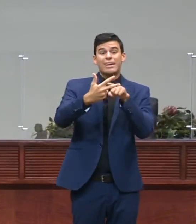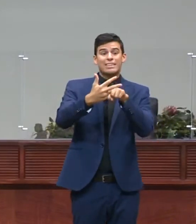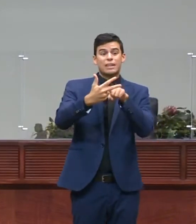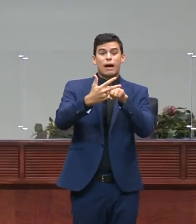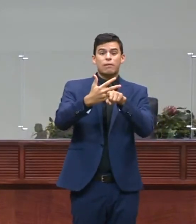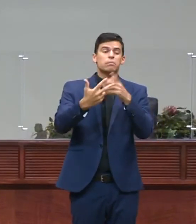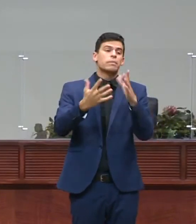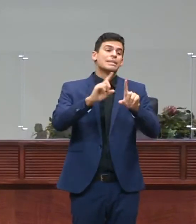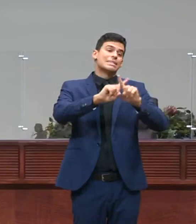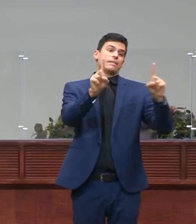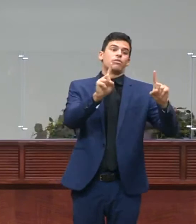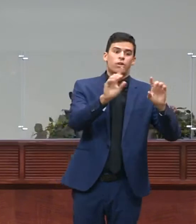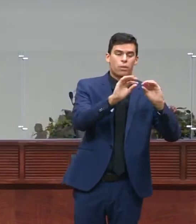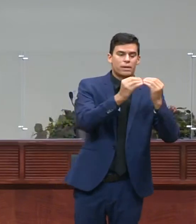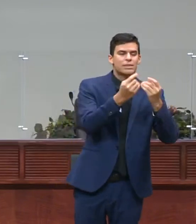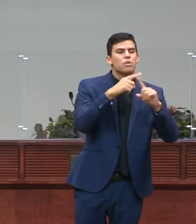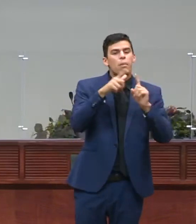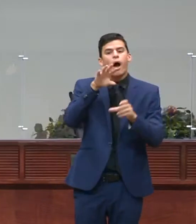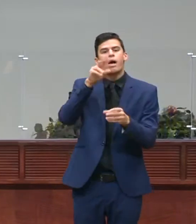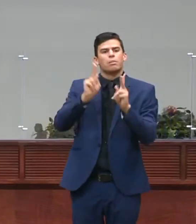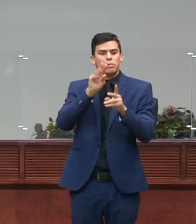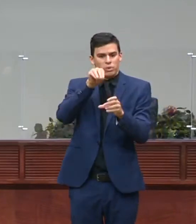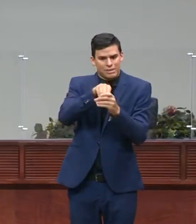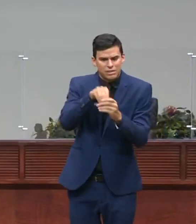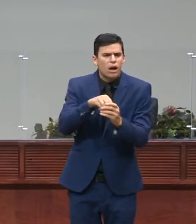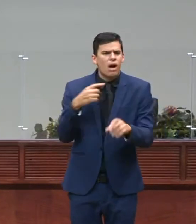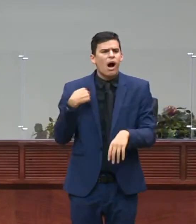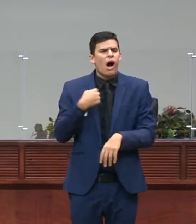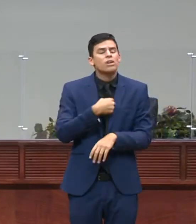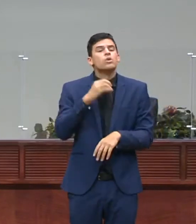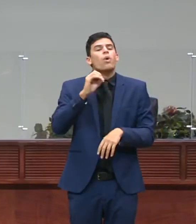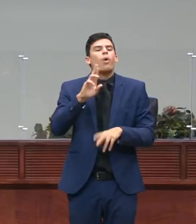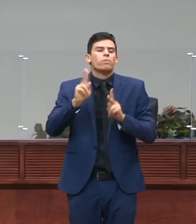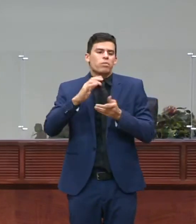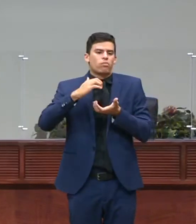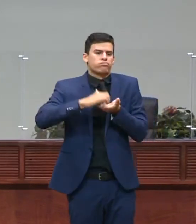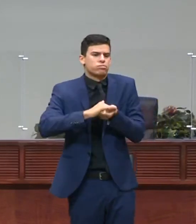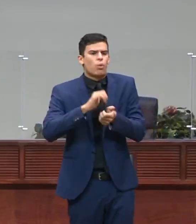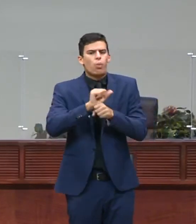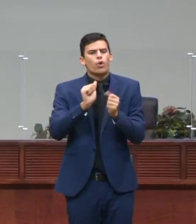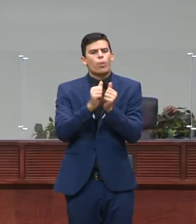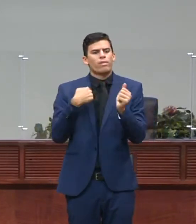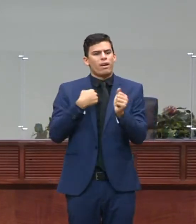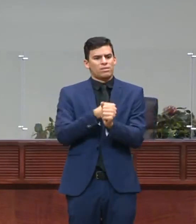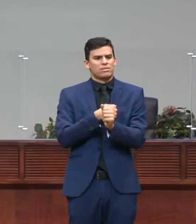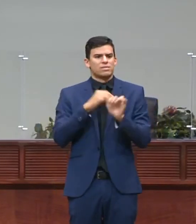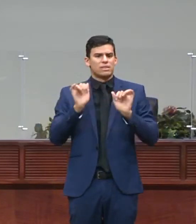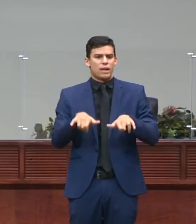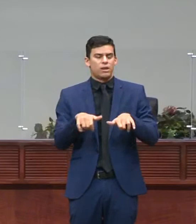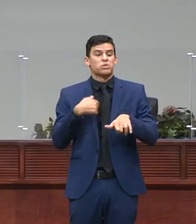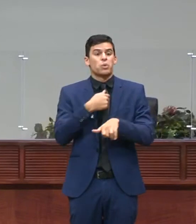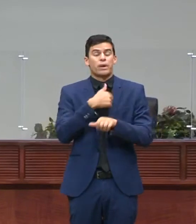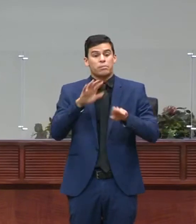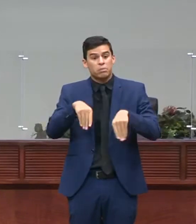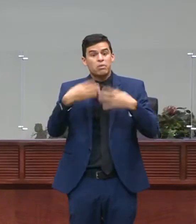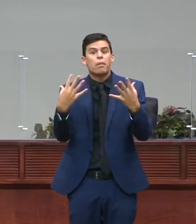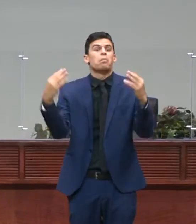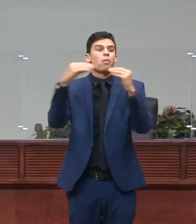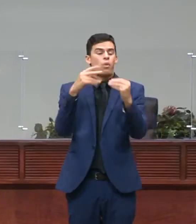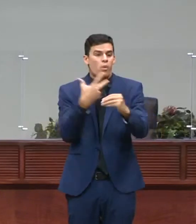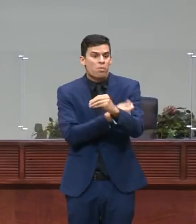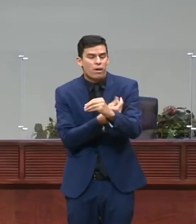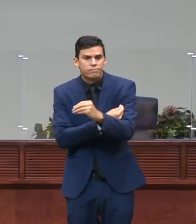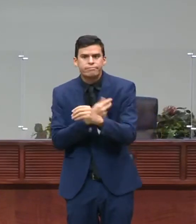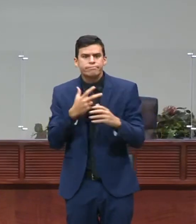the days that we say we will be. It will be either us or a partner taking on these so that we have the ability to